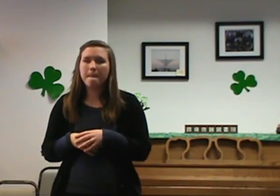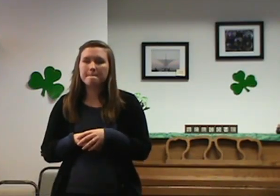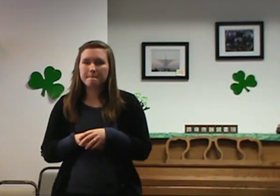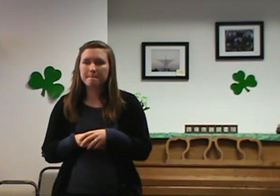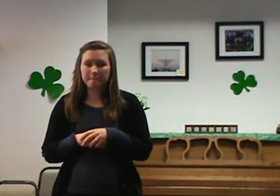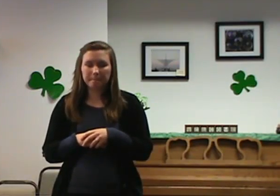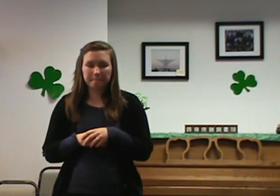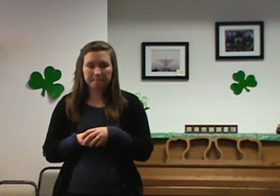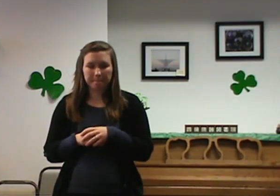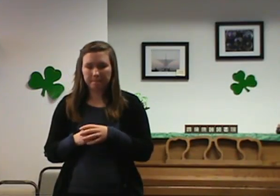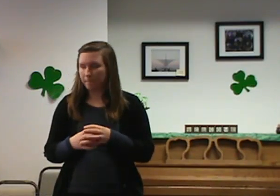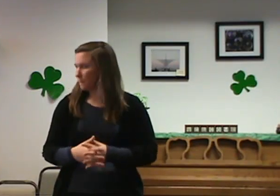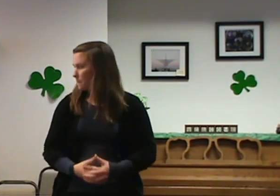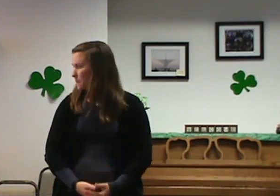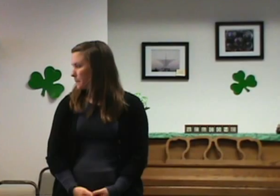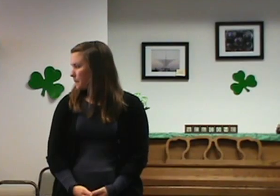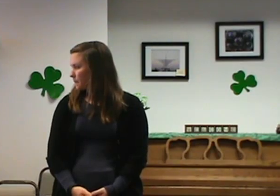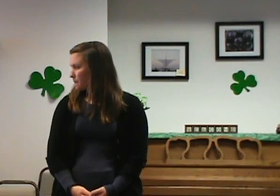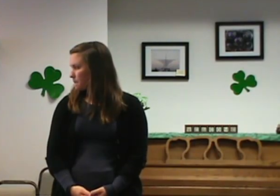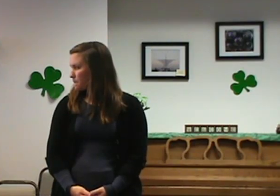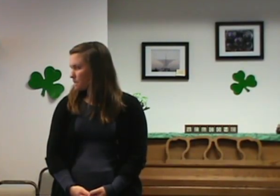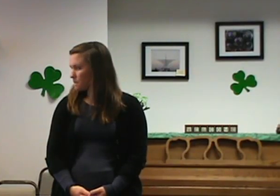pitched voices? Yeah, because most,